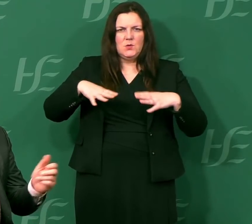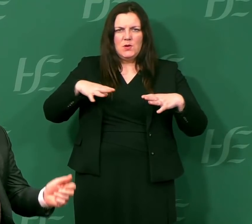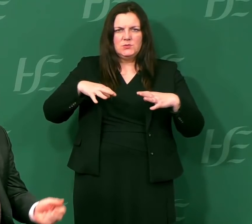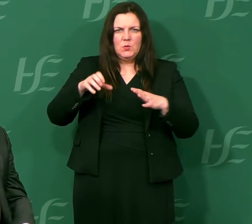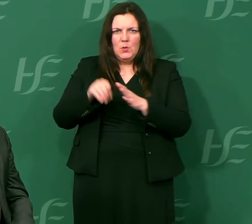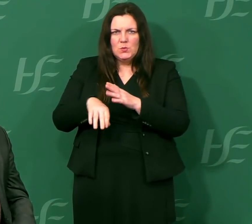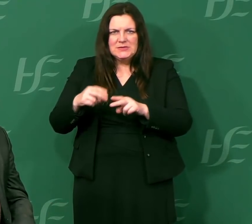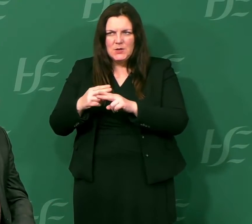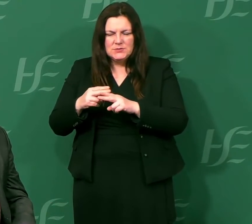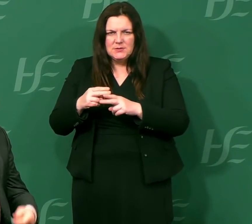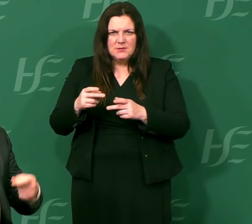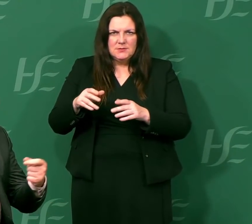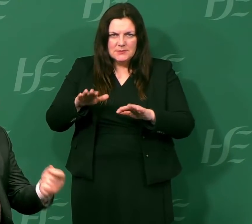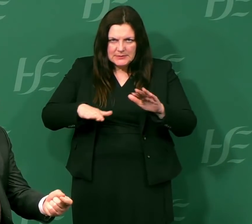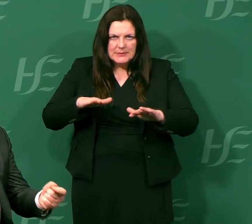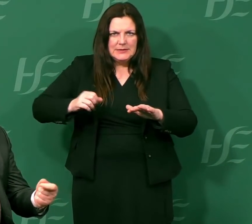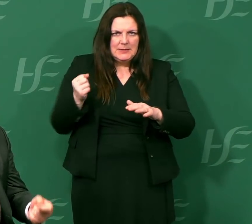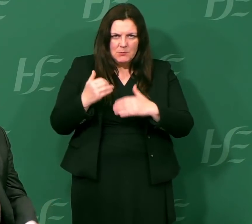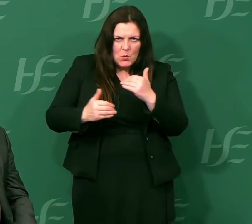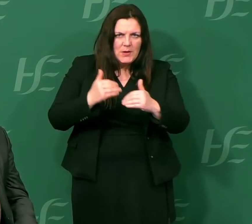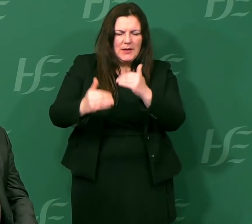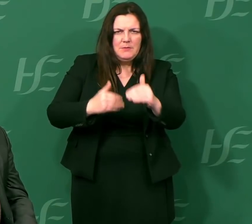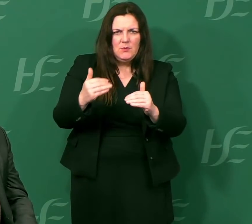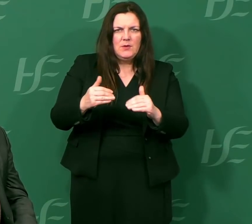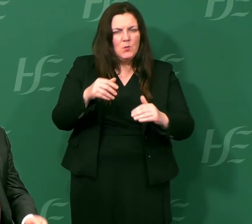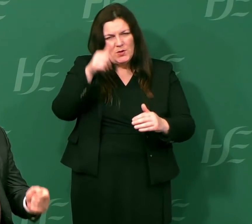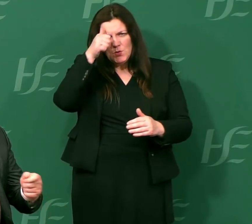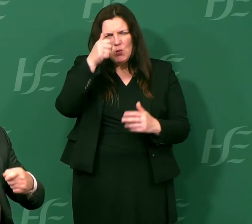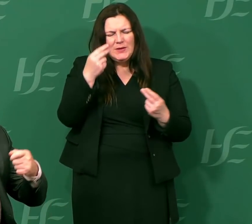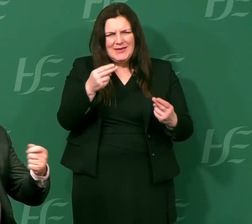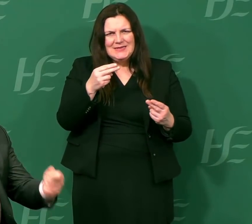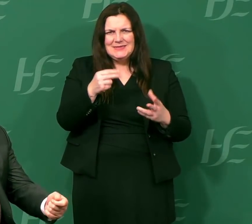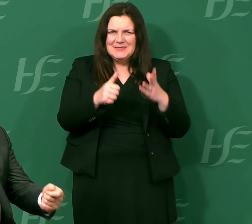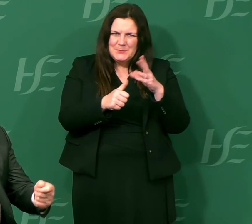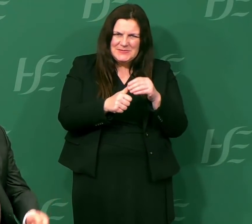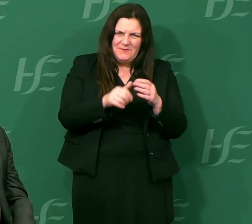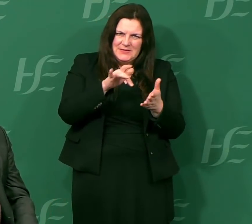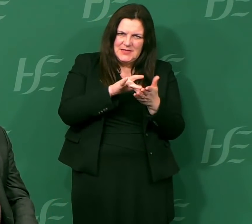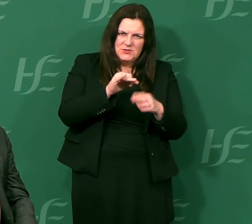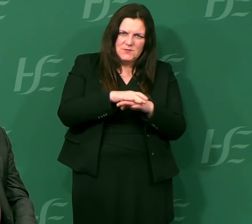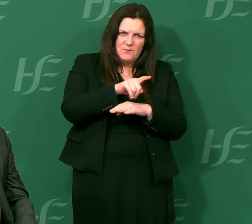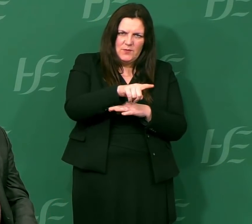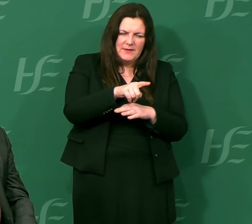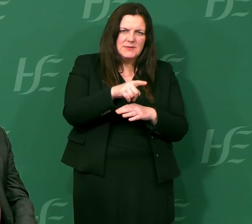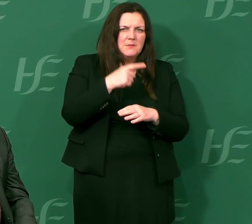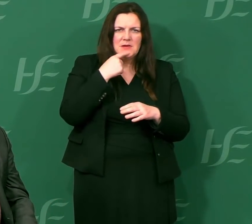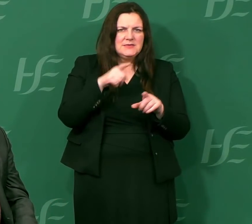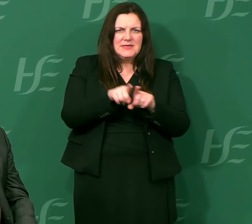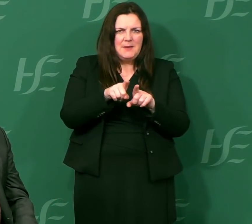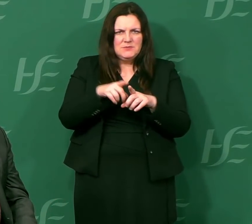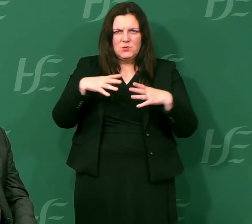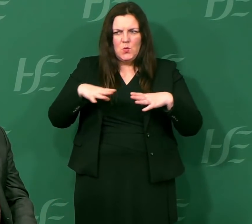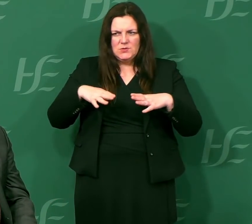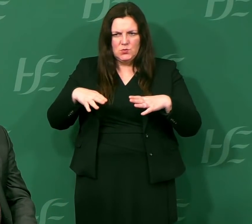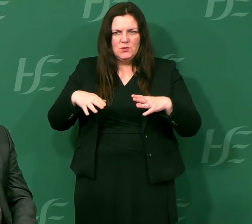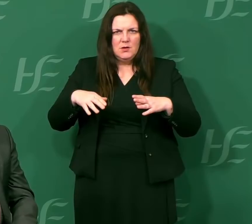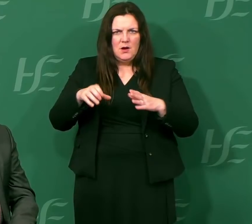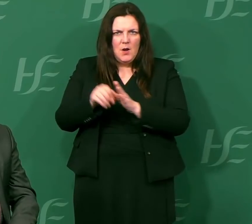So difficult to identify. We know we need some dedicated centres for it. And equally, we don't want to lose pace overall across the